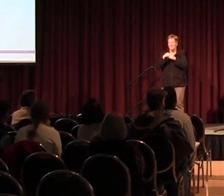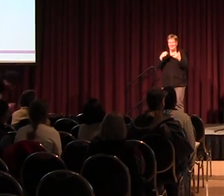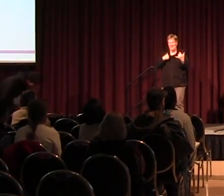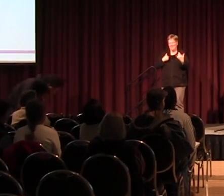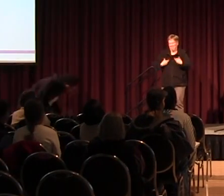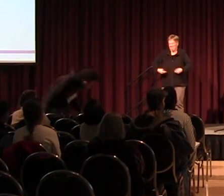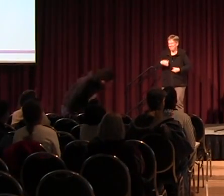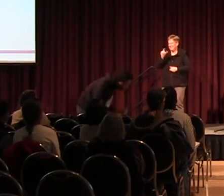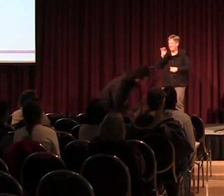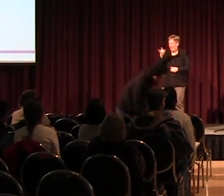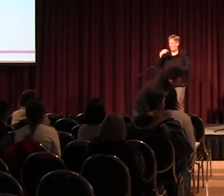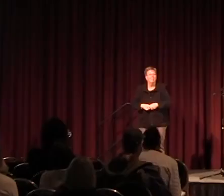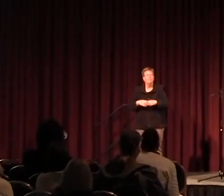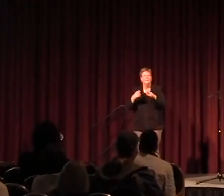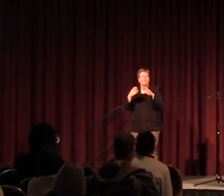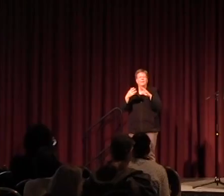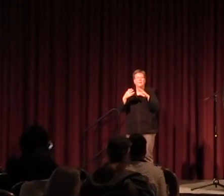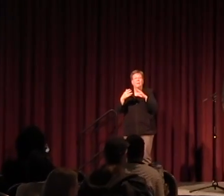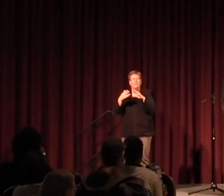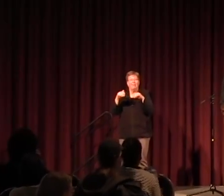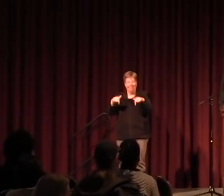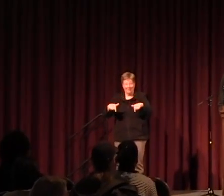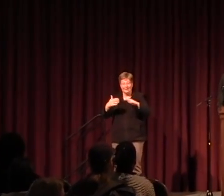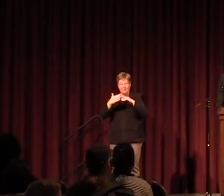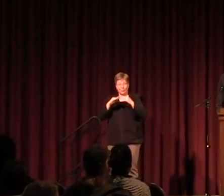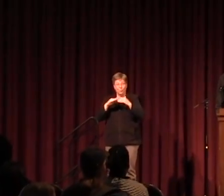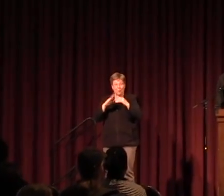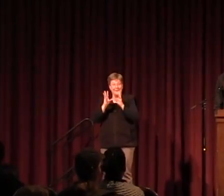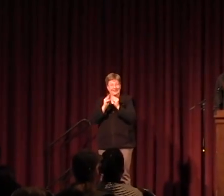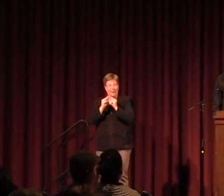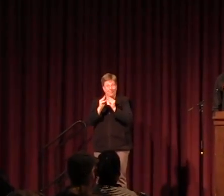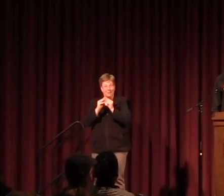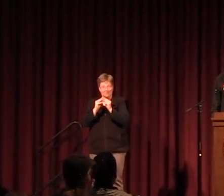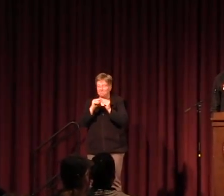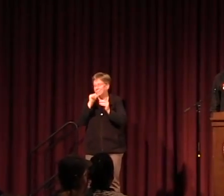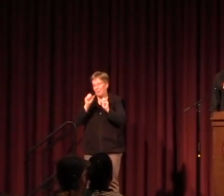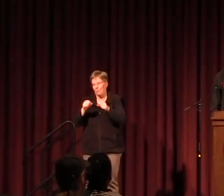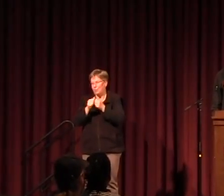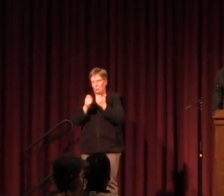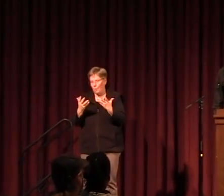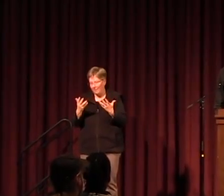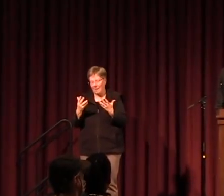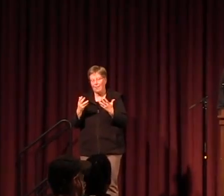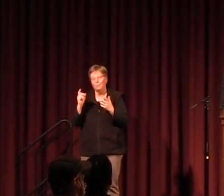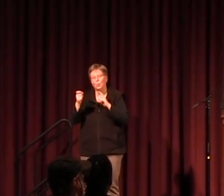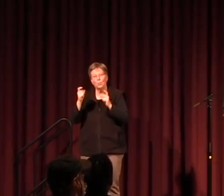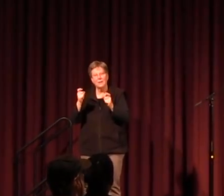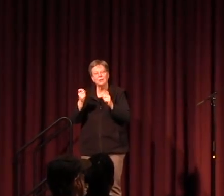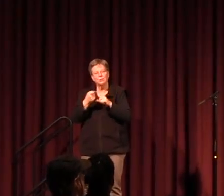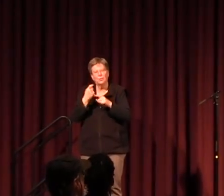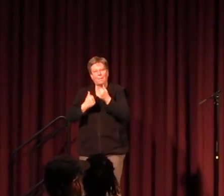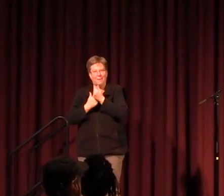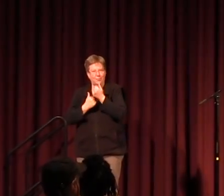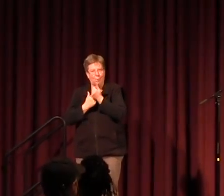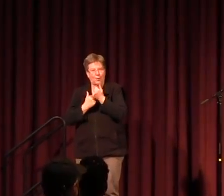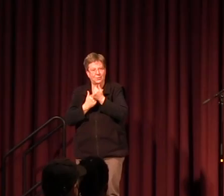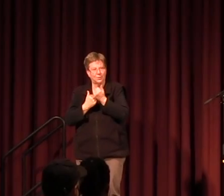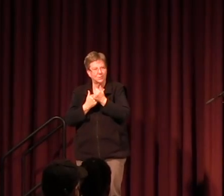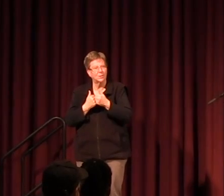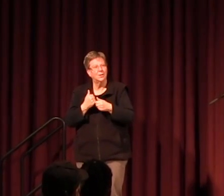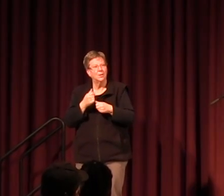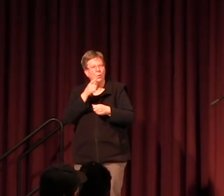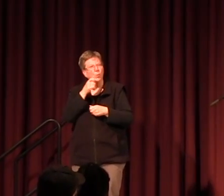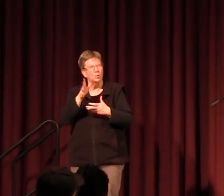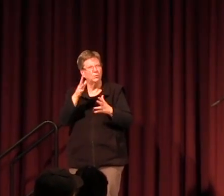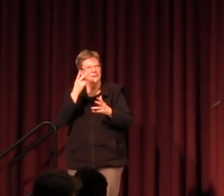MC this evening. This community summit and keynote would not be possible without the generous donations of our sponsors, who